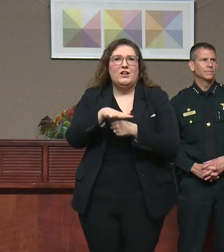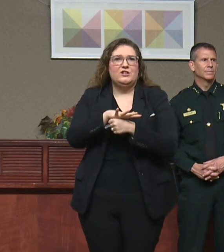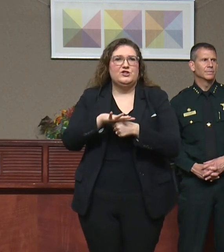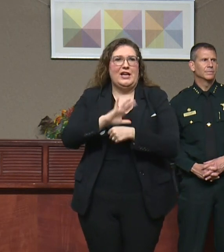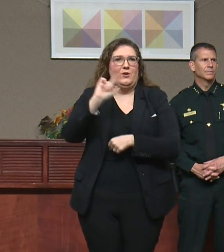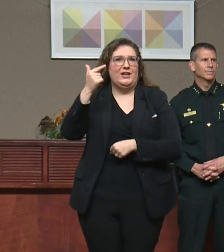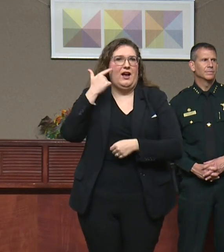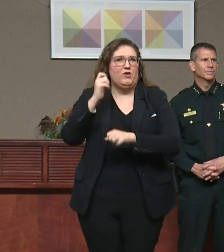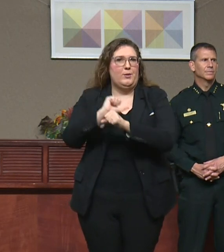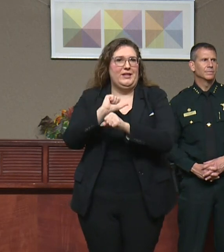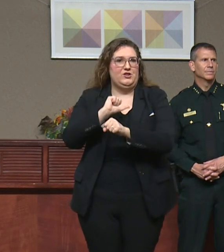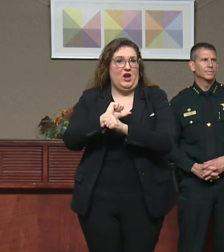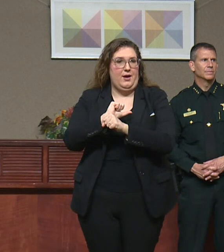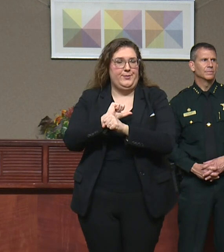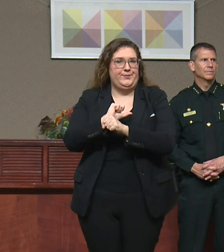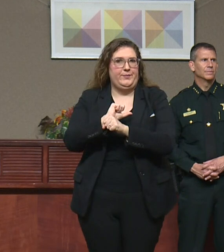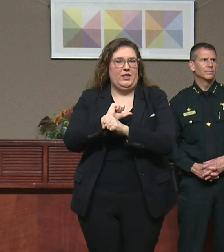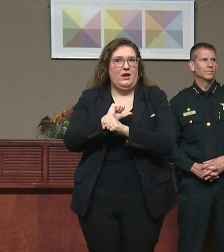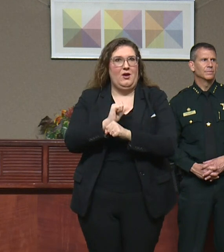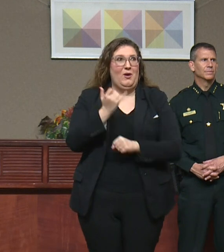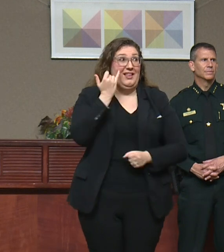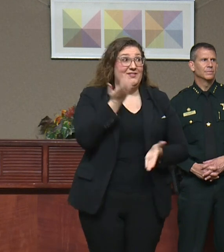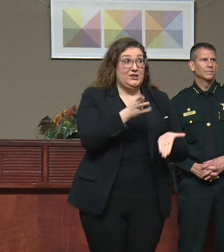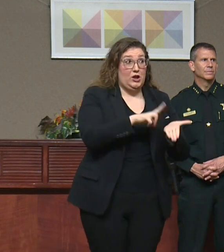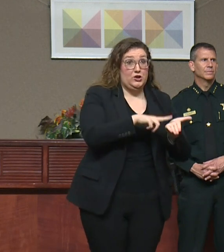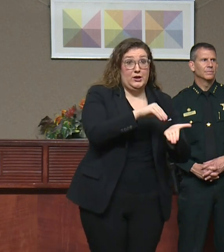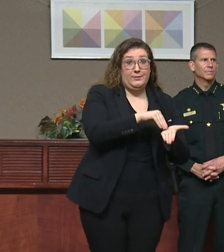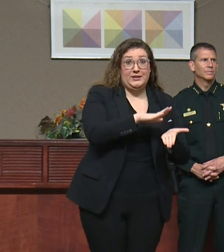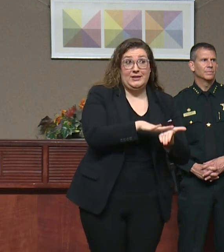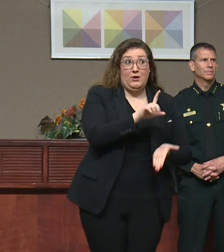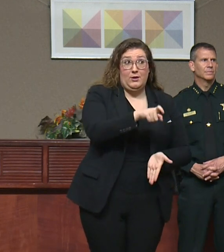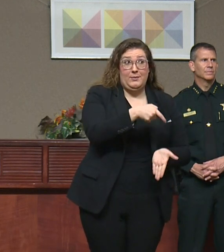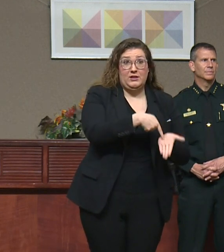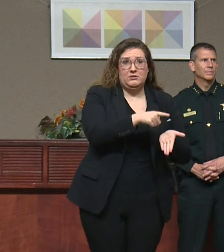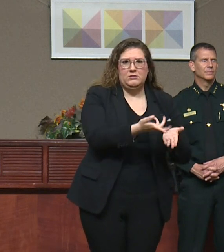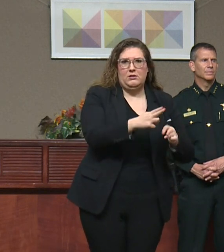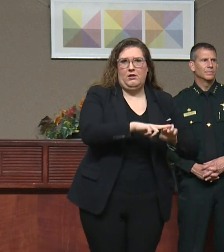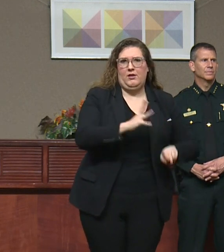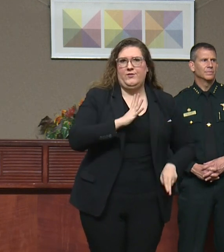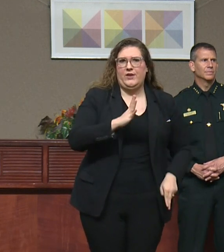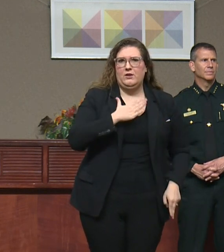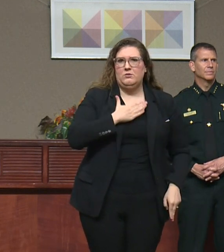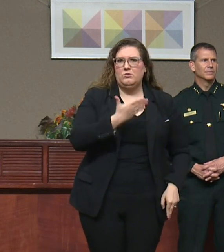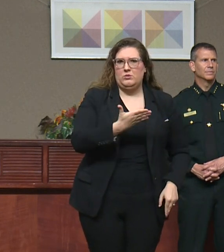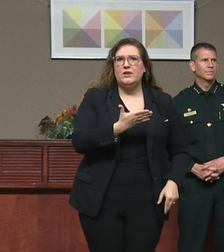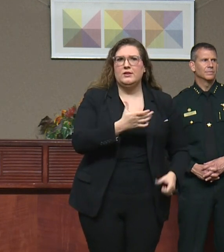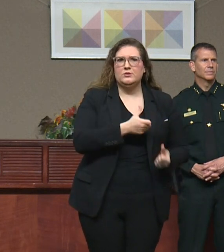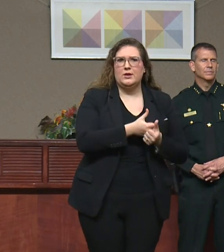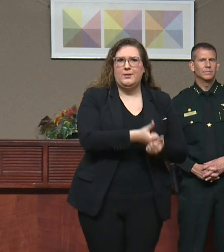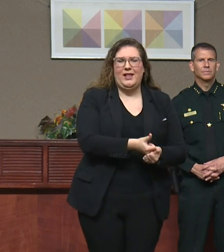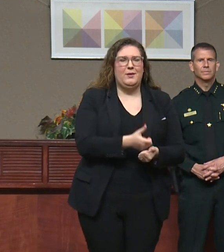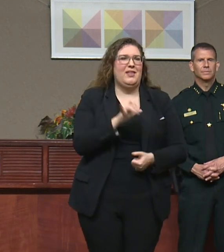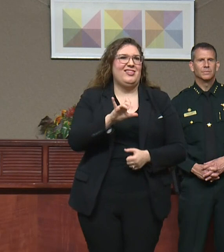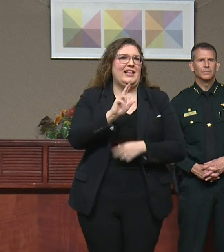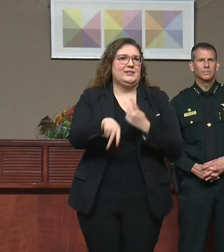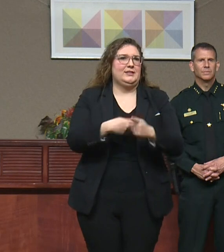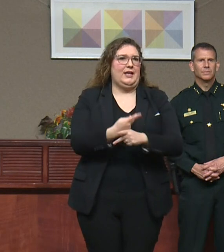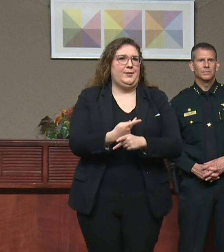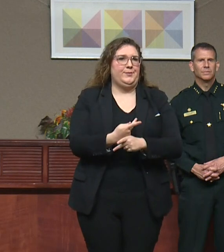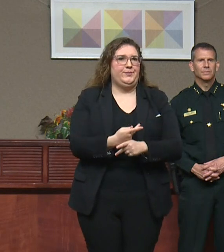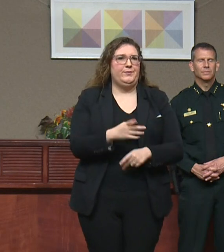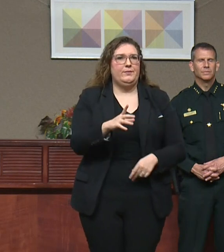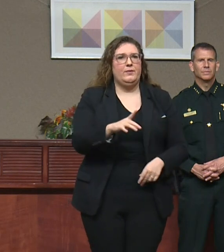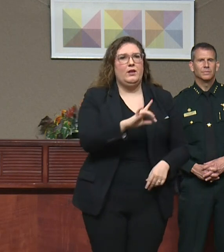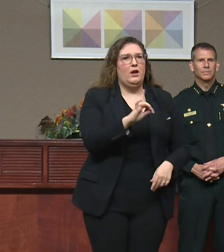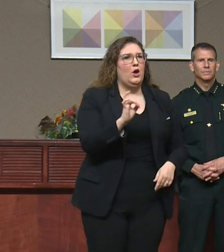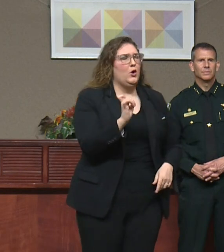So we're doing those belt-tightening things at this point. A large part of that